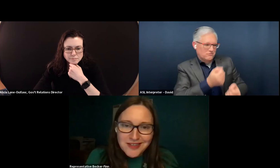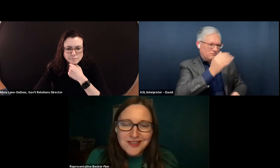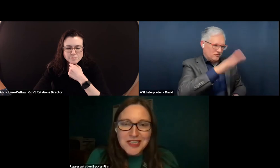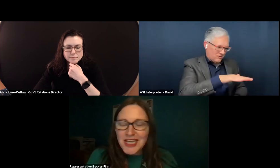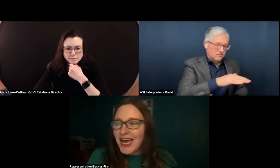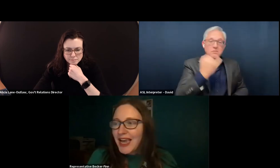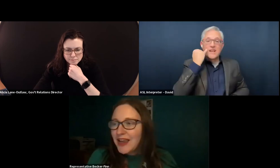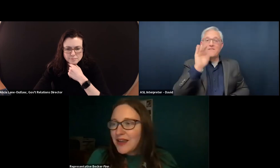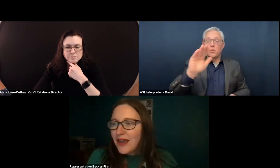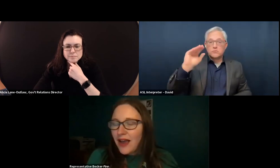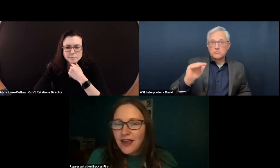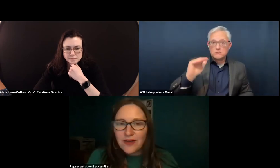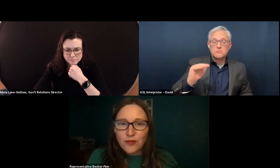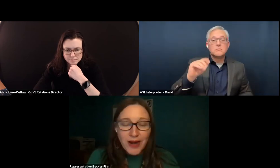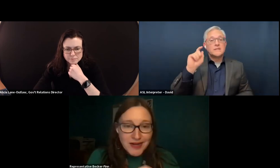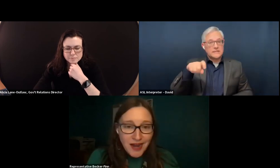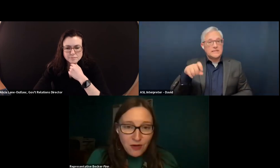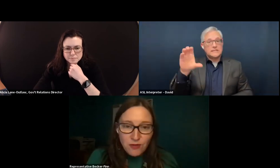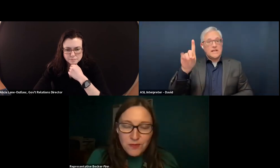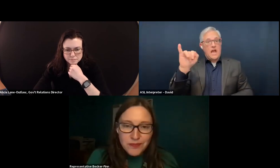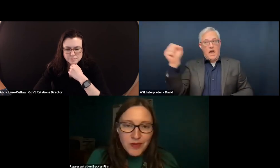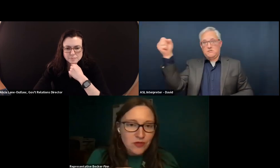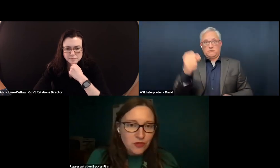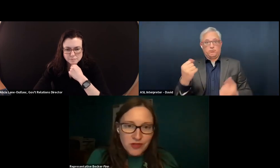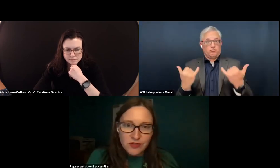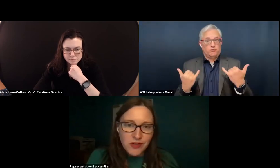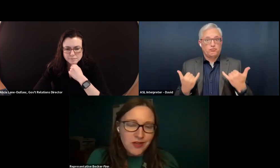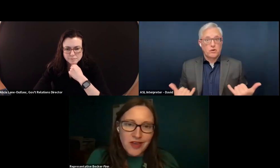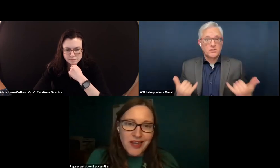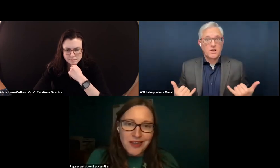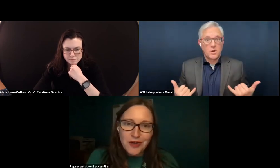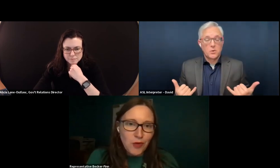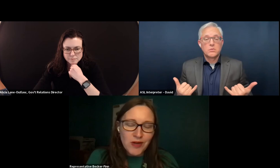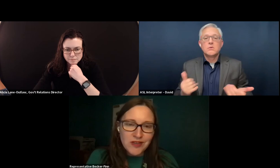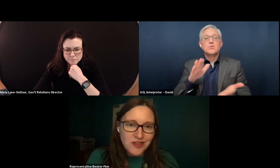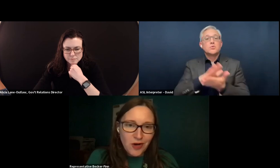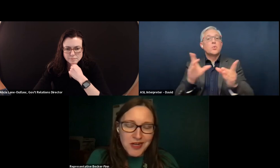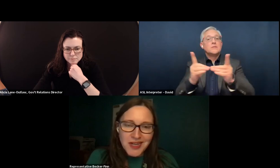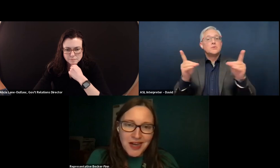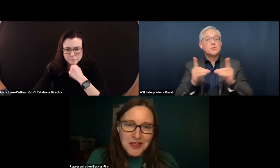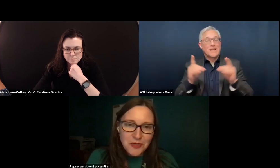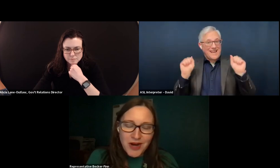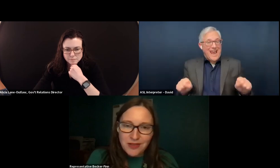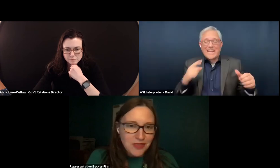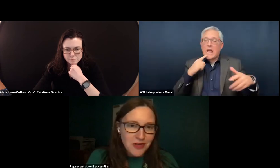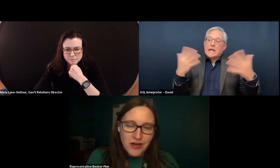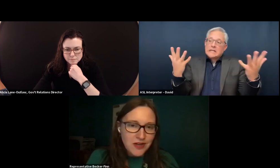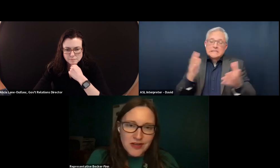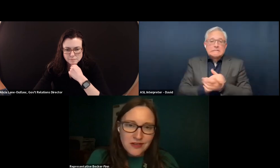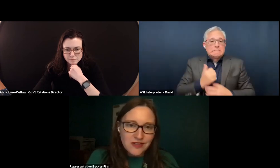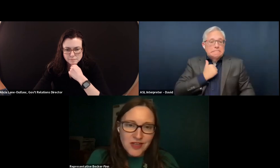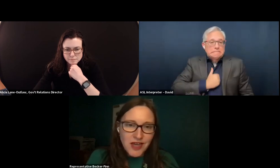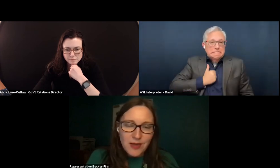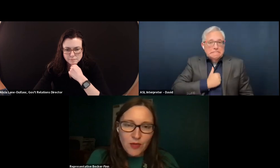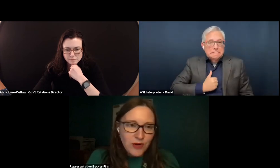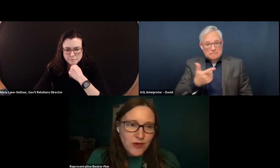child needs a CDI right now, the school district can say, you know, we're really sorry. You might think that your kid